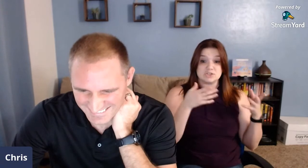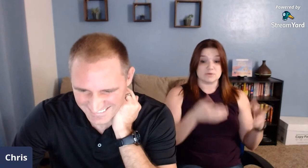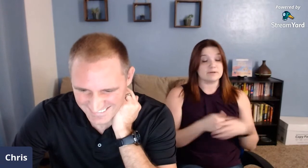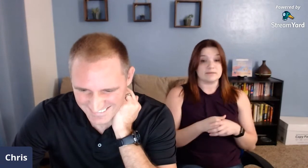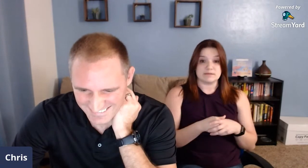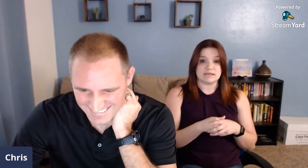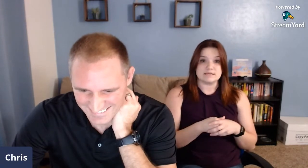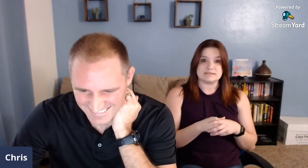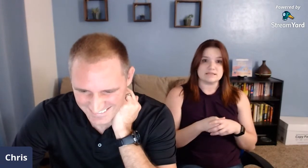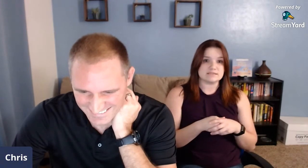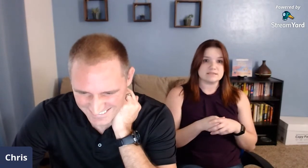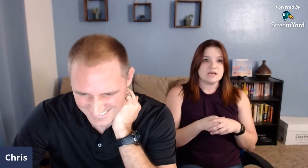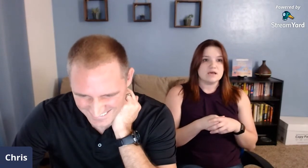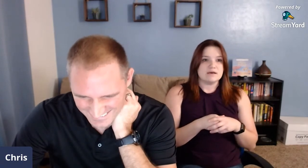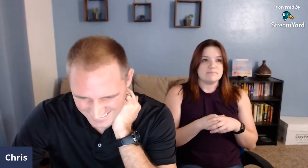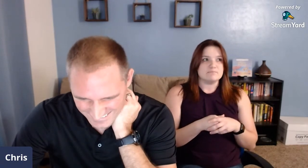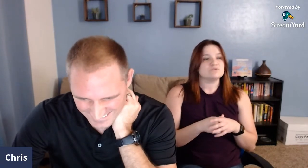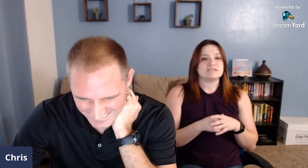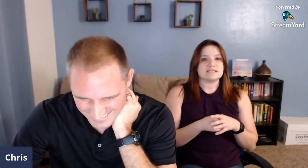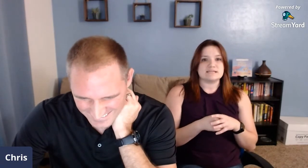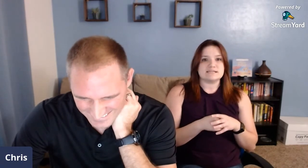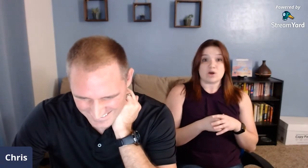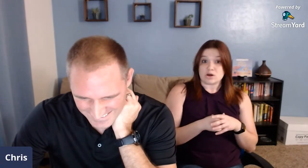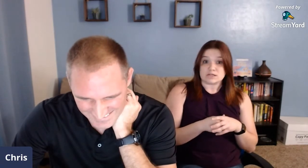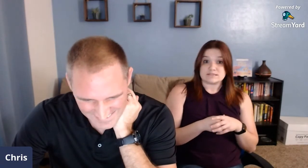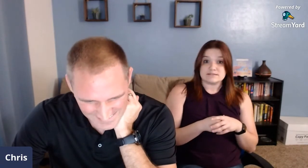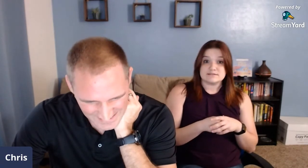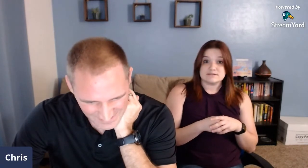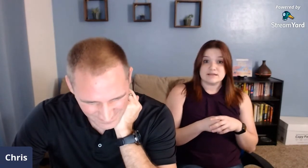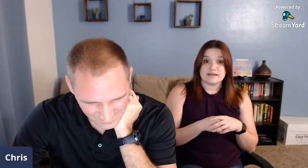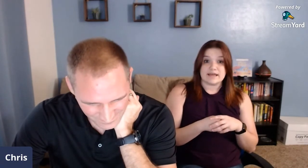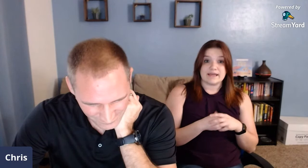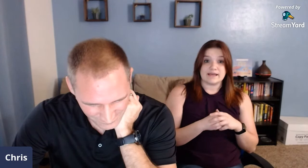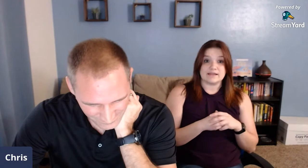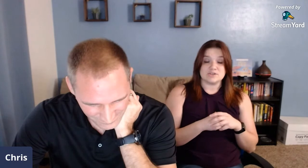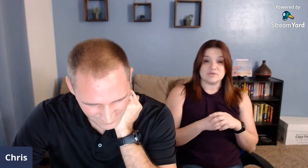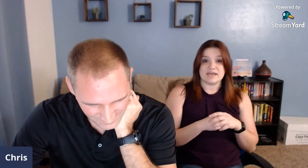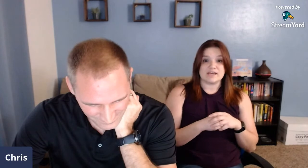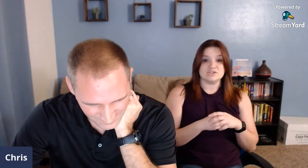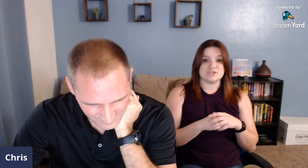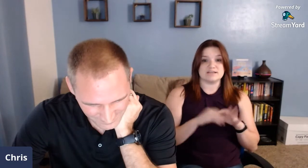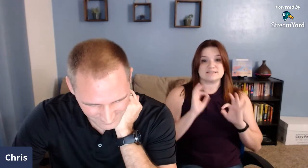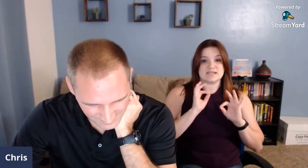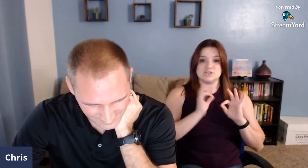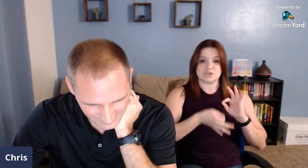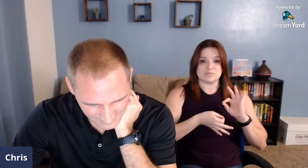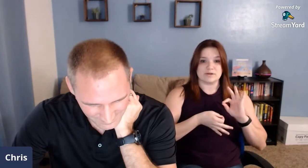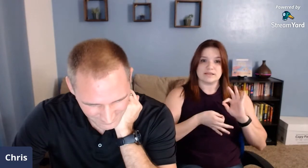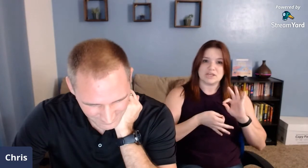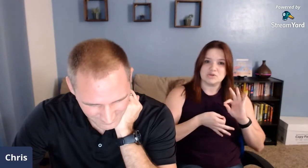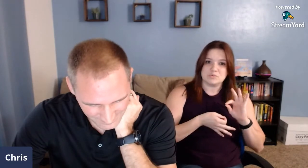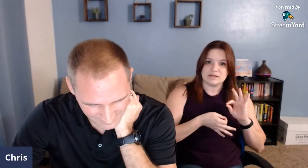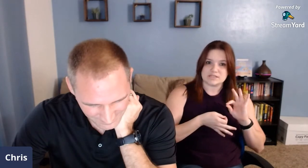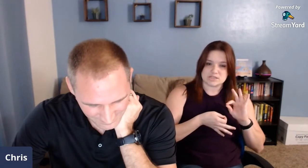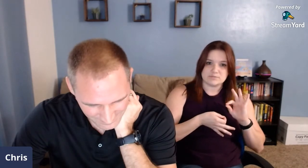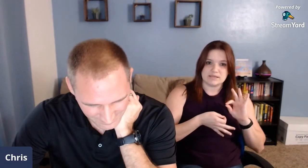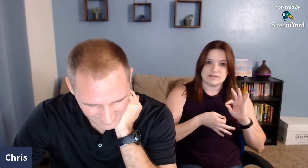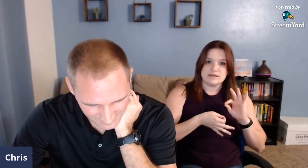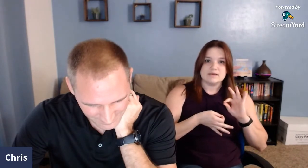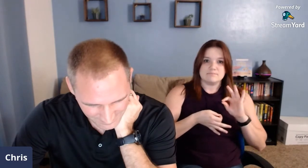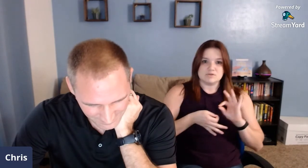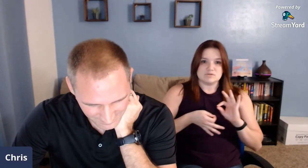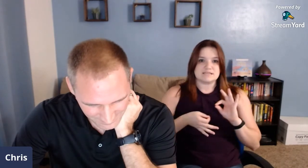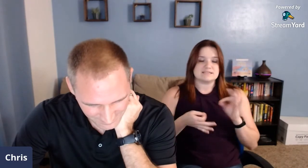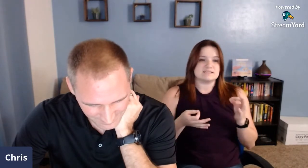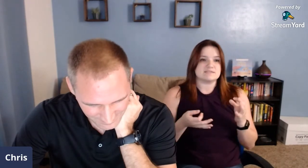to interpreting, because music is art, and you can't just interpret like you would a